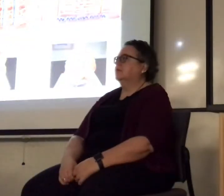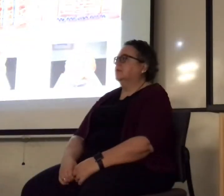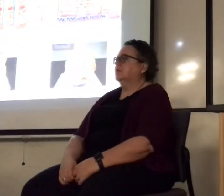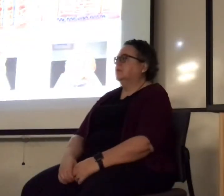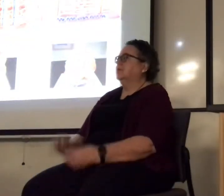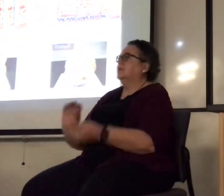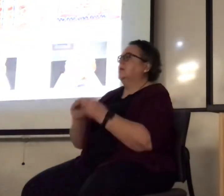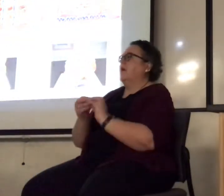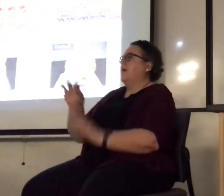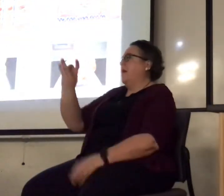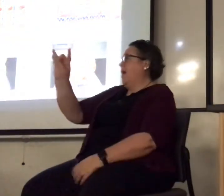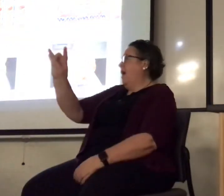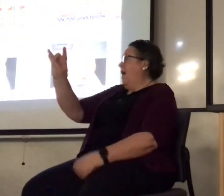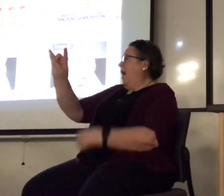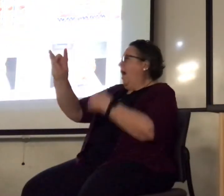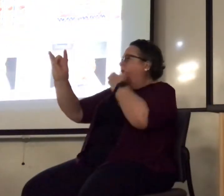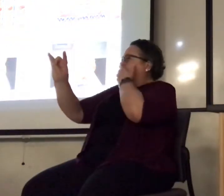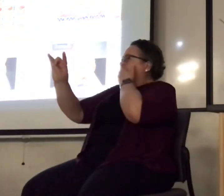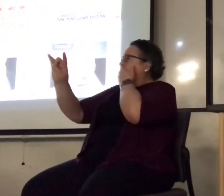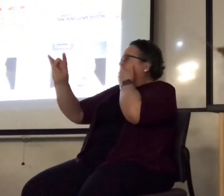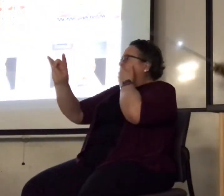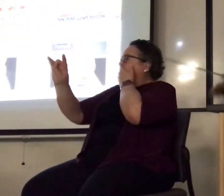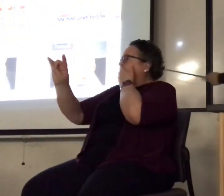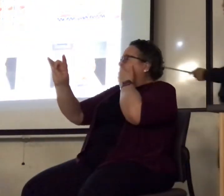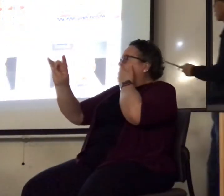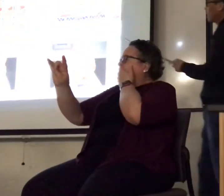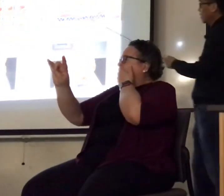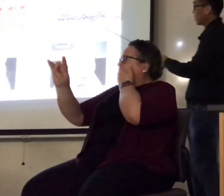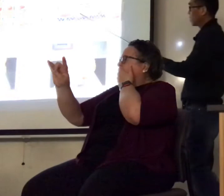On number 8, on your half sheet, identify